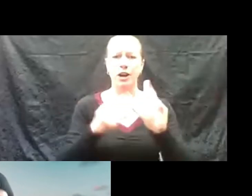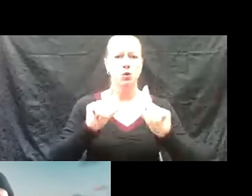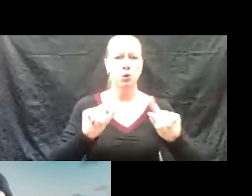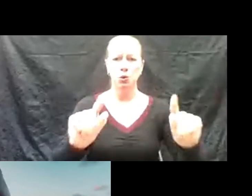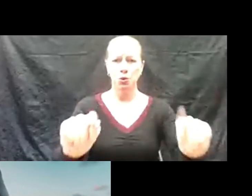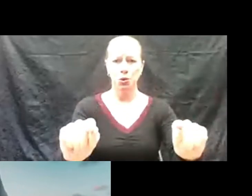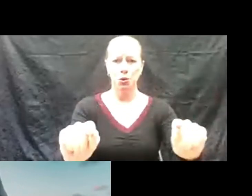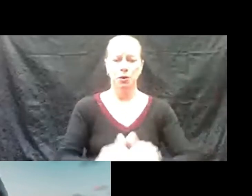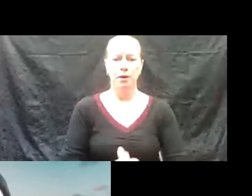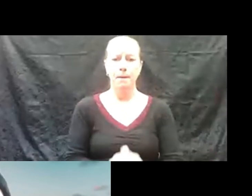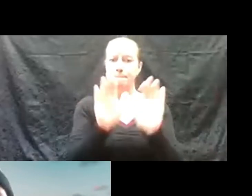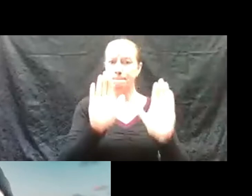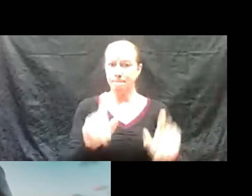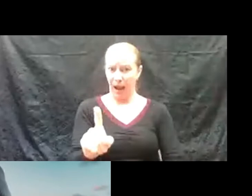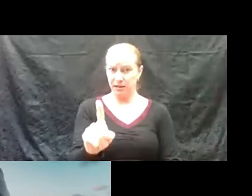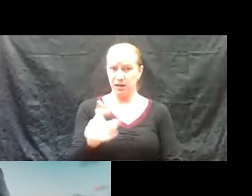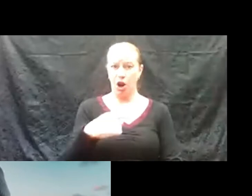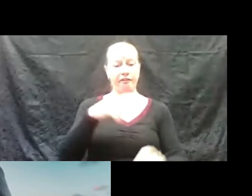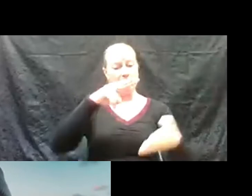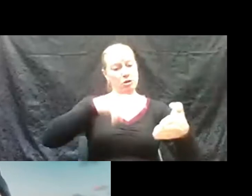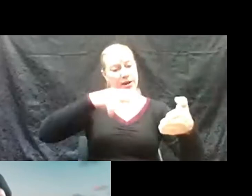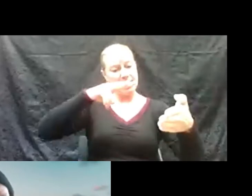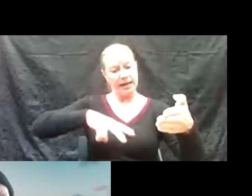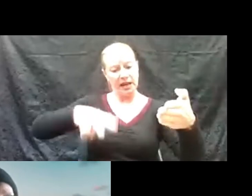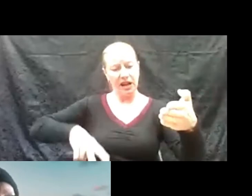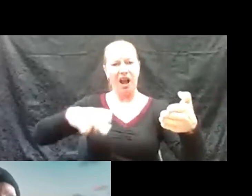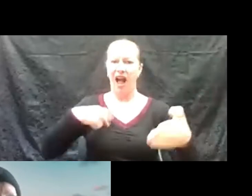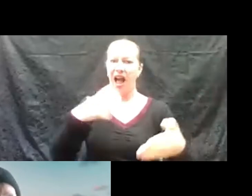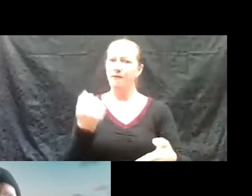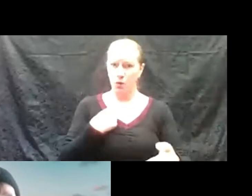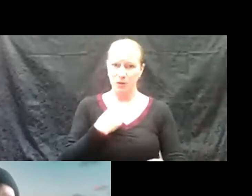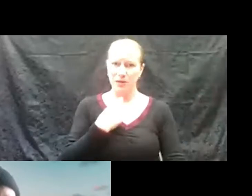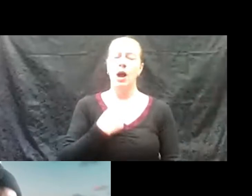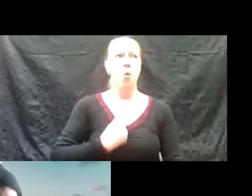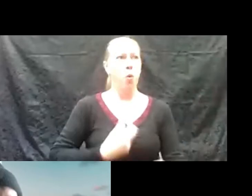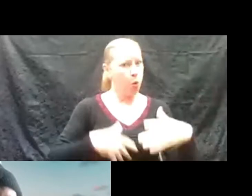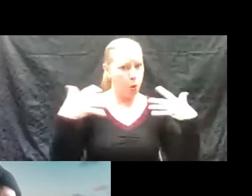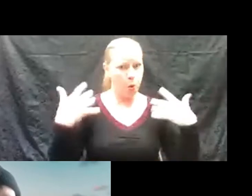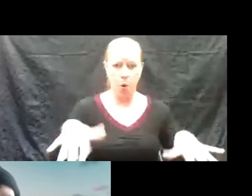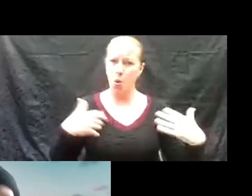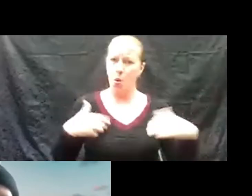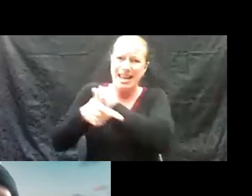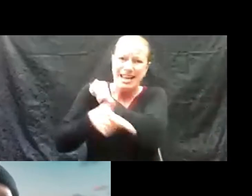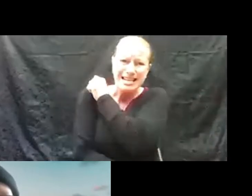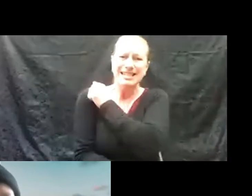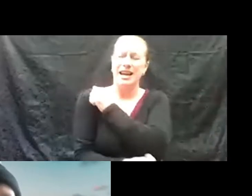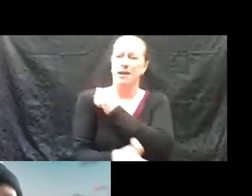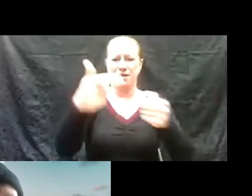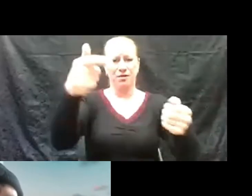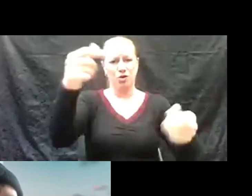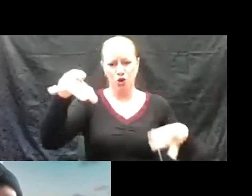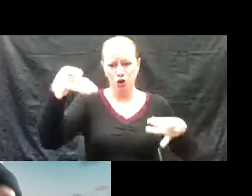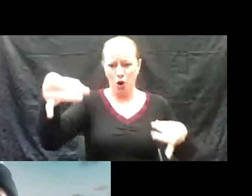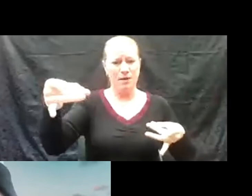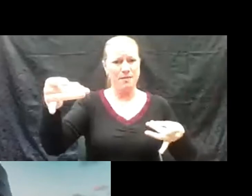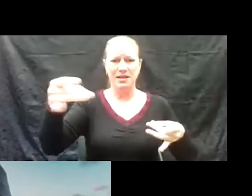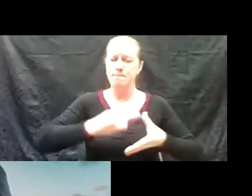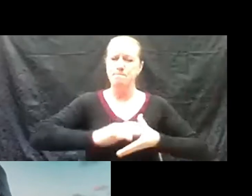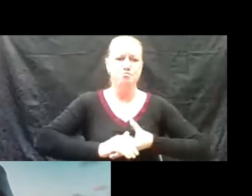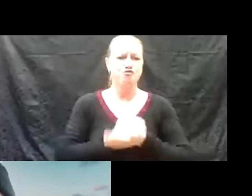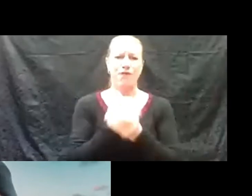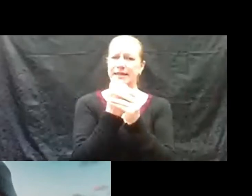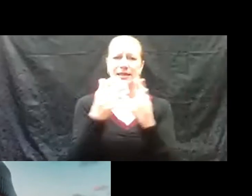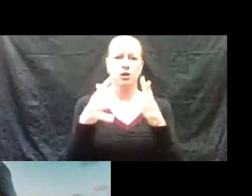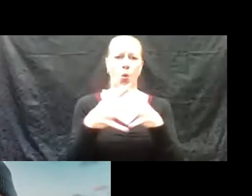However, I've been reading through it, and I have to say it's a comprehensive piece of work. Very impressed, Warren.